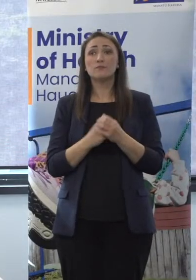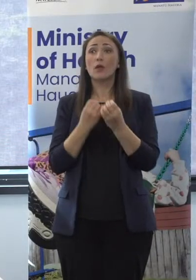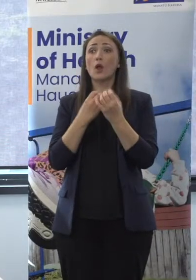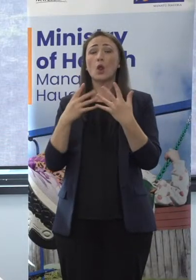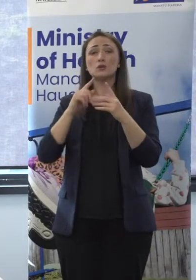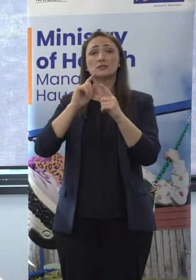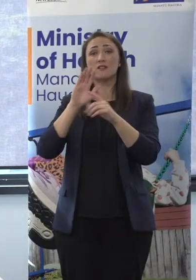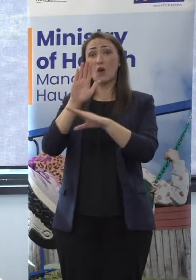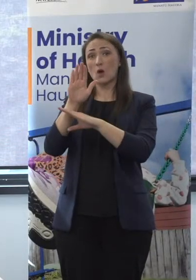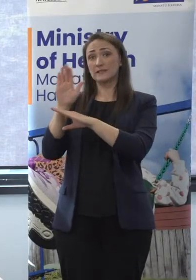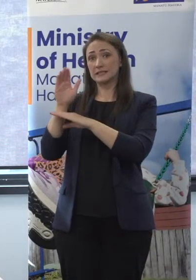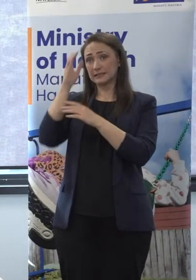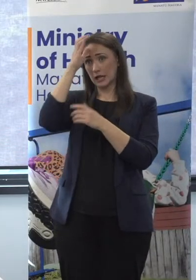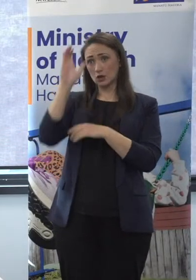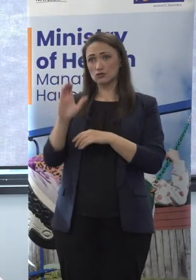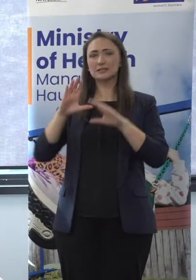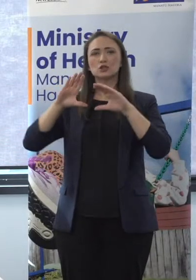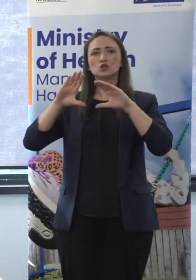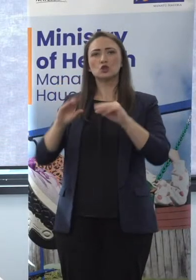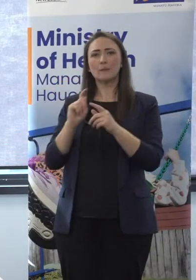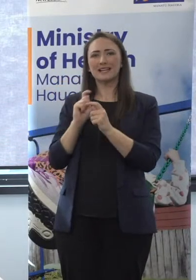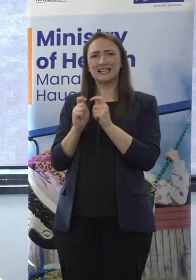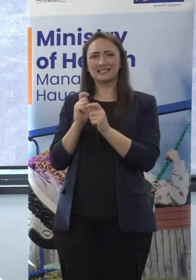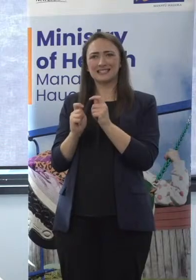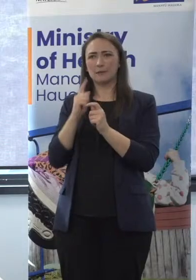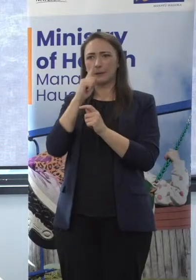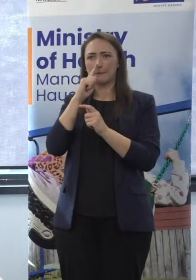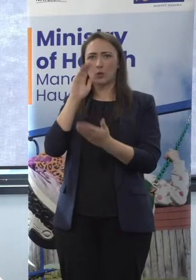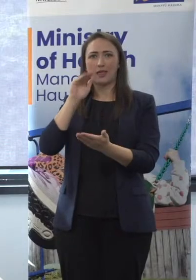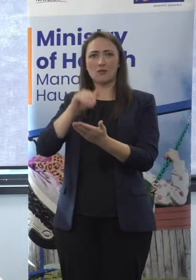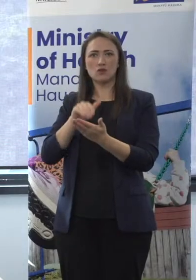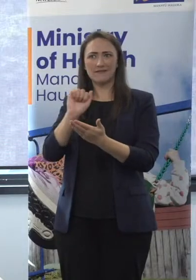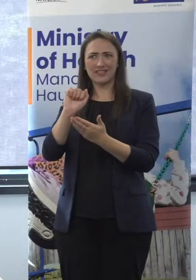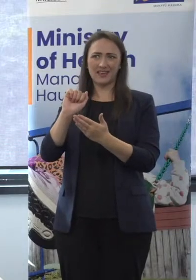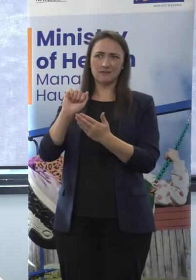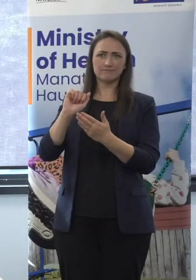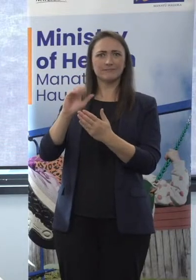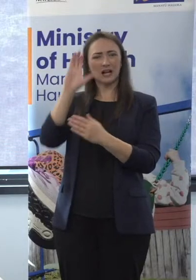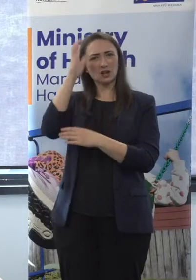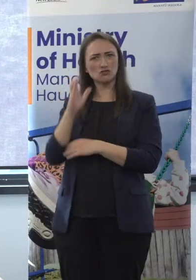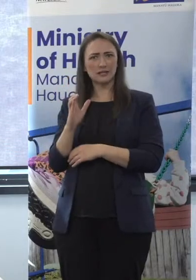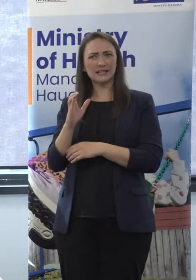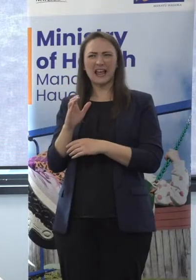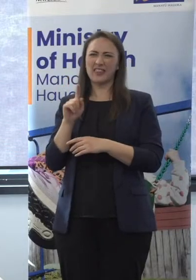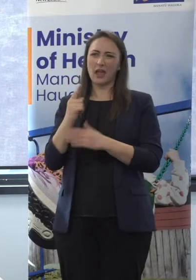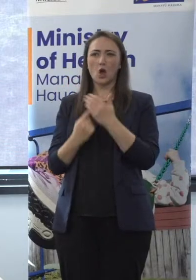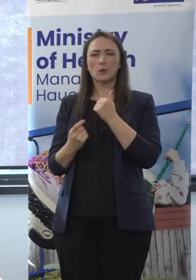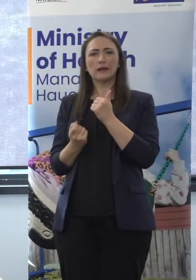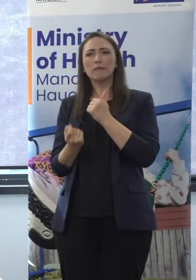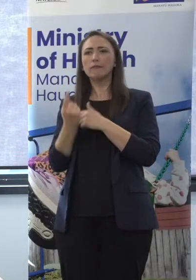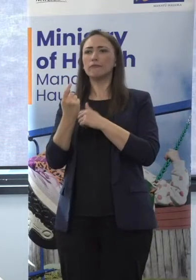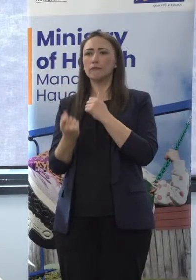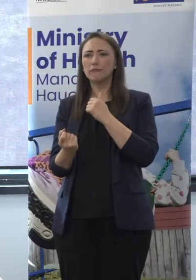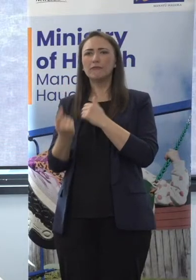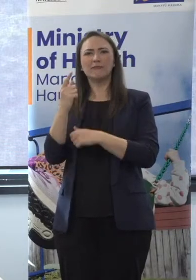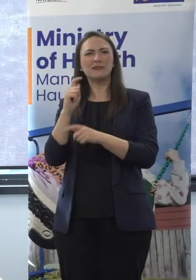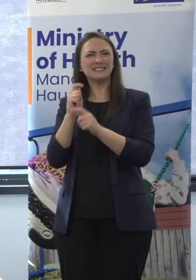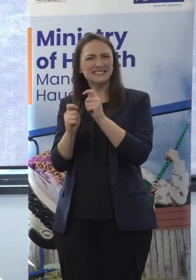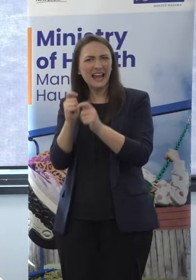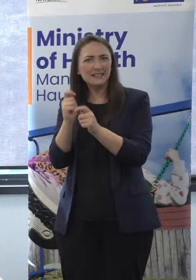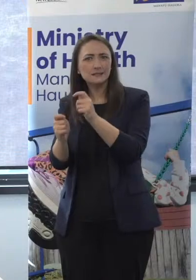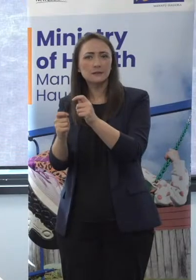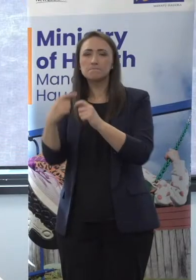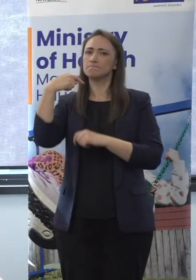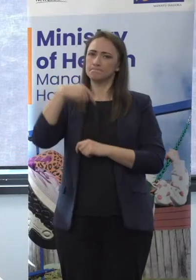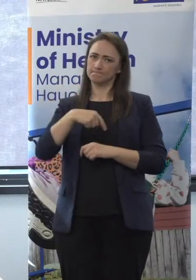and others, like Canada, have moved to randomised sampling of vaccinated travellers. In Aotearoa, we are maintaining a